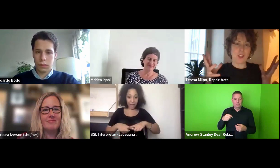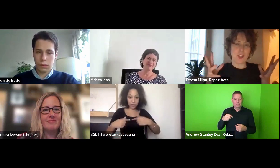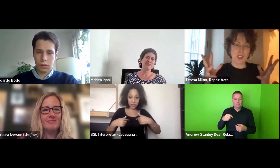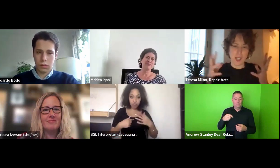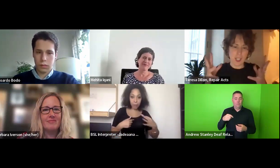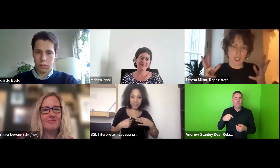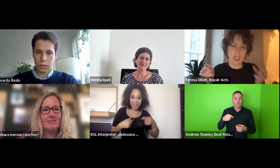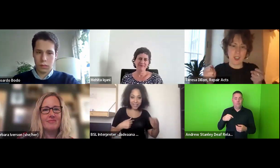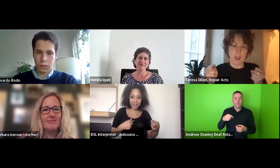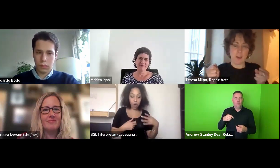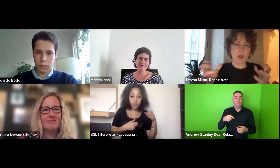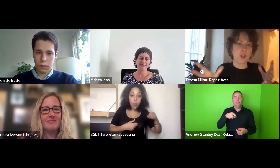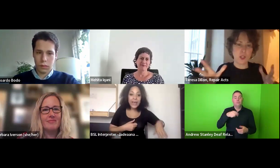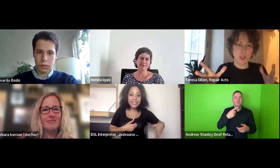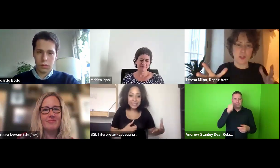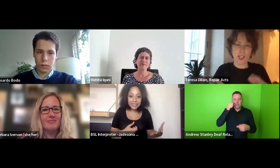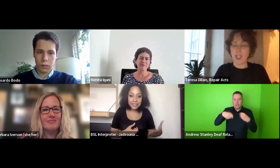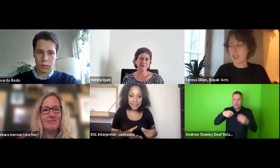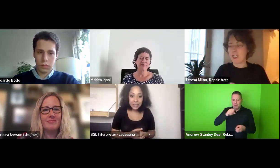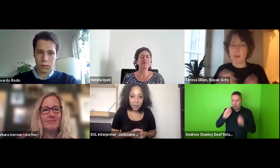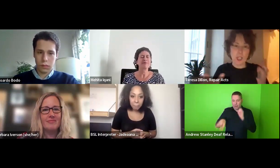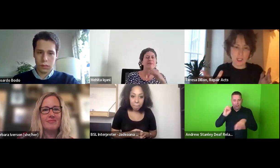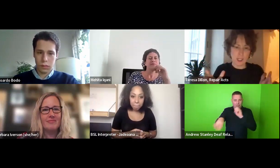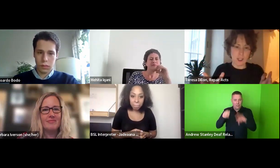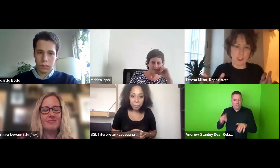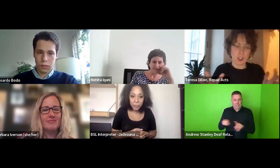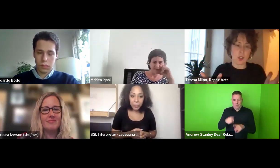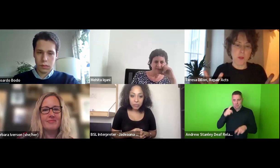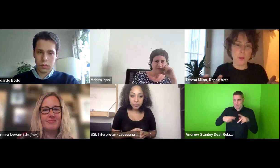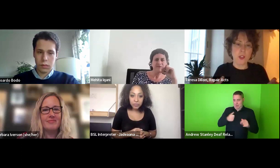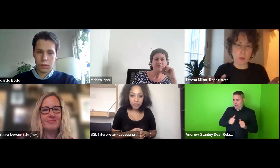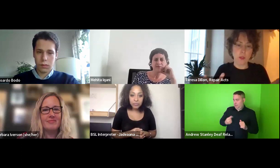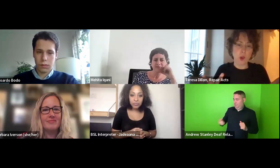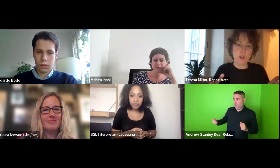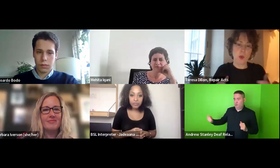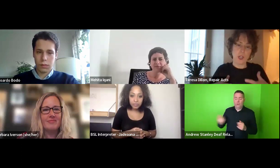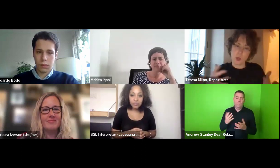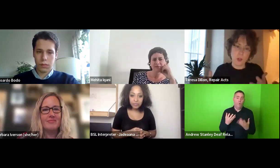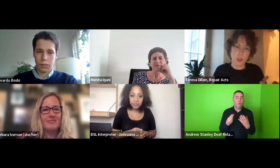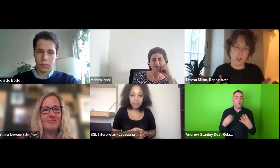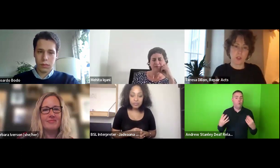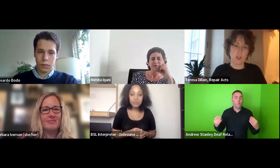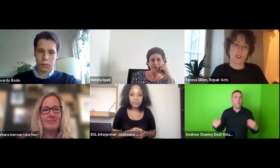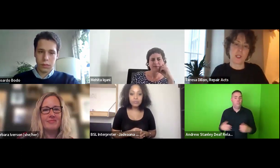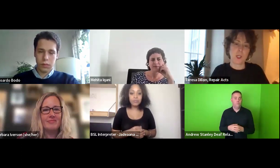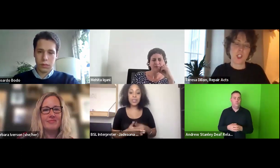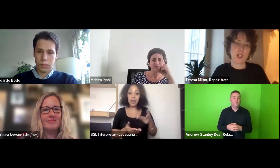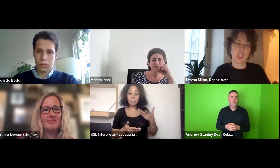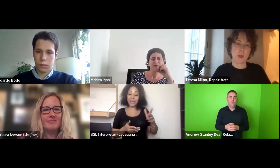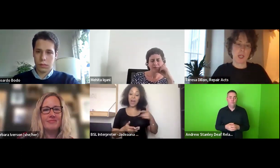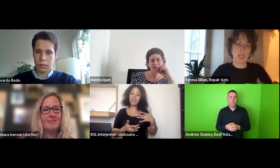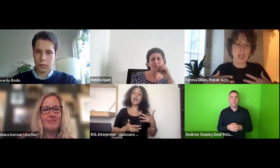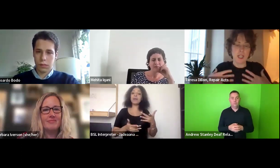grotesque monster, I actually have also sort of like similarly done performative work that also sort of uses a